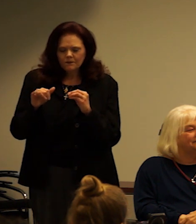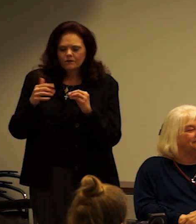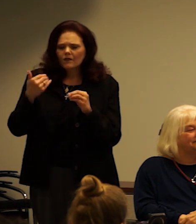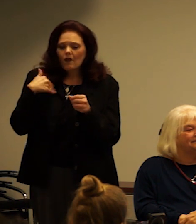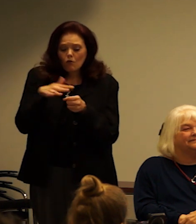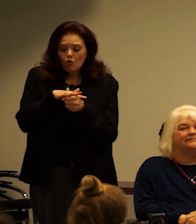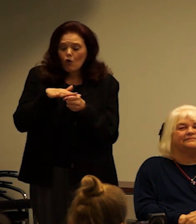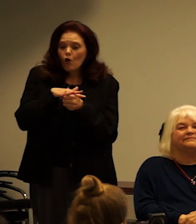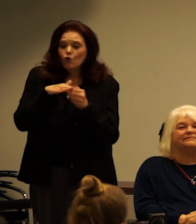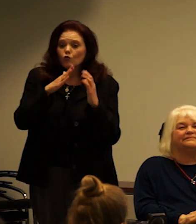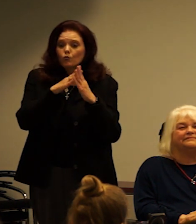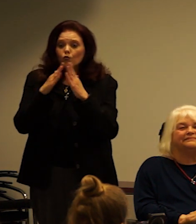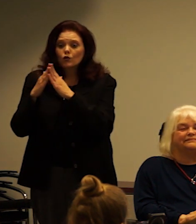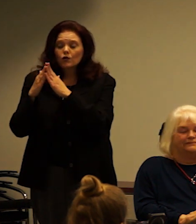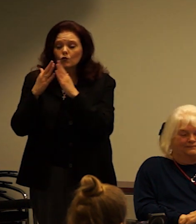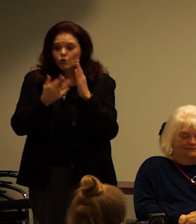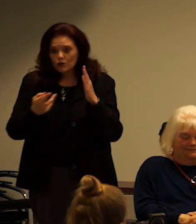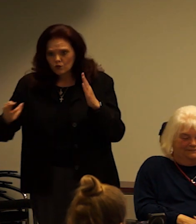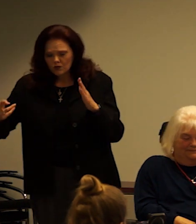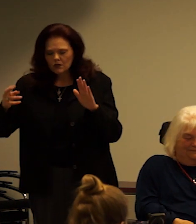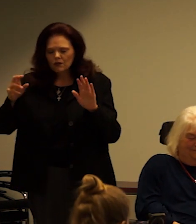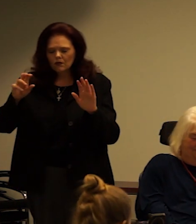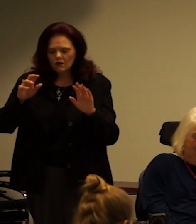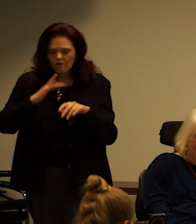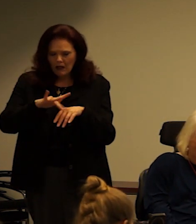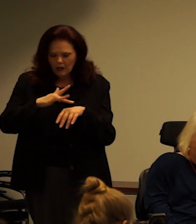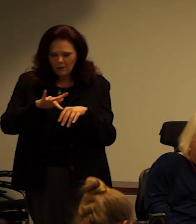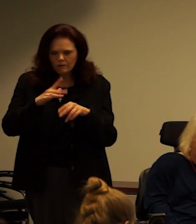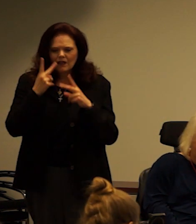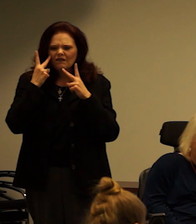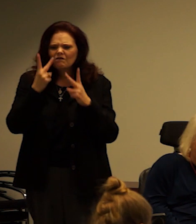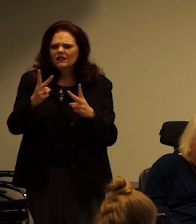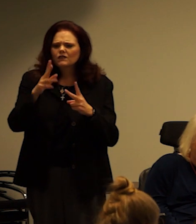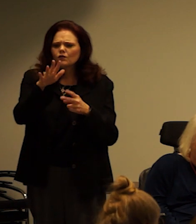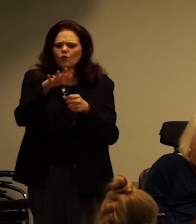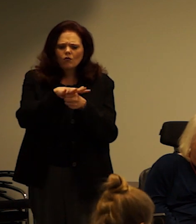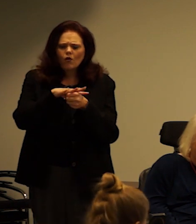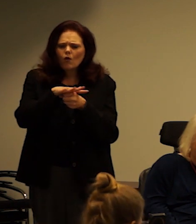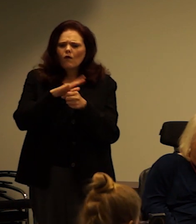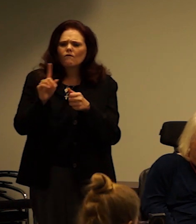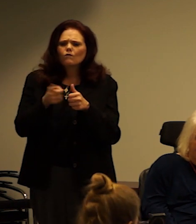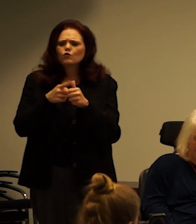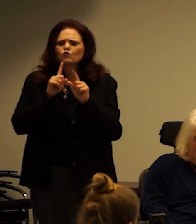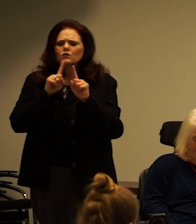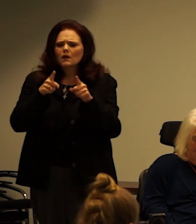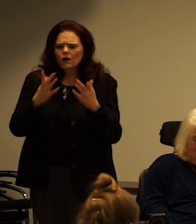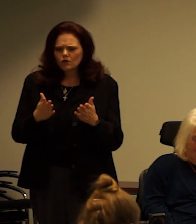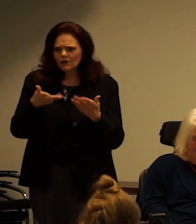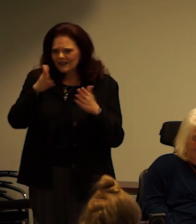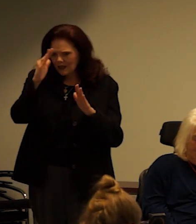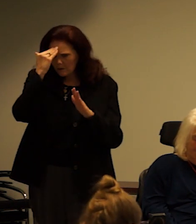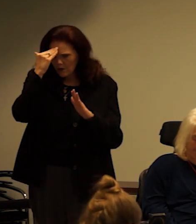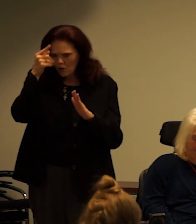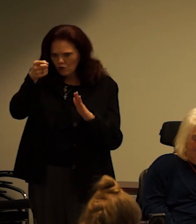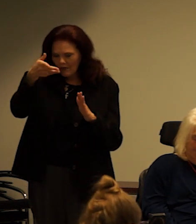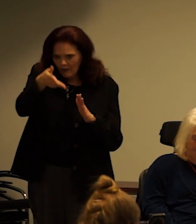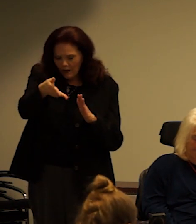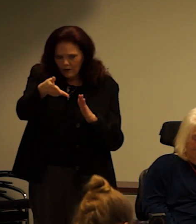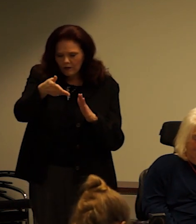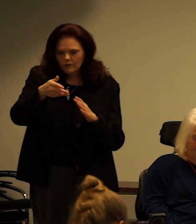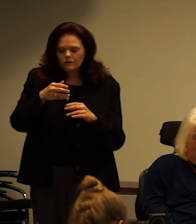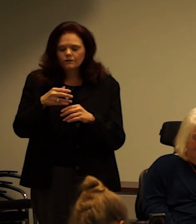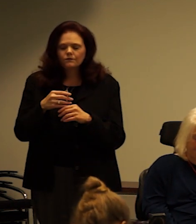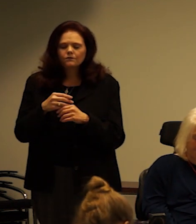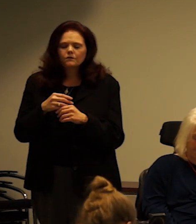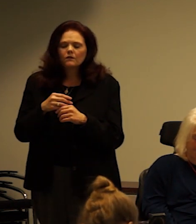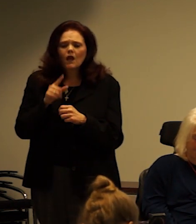are local community resources available. Visit your local first responders. Let them know you're there. I promise